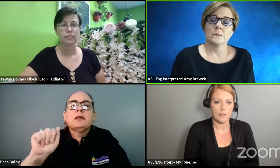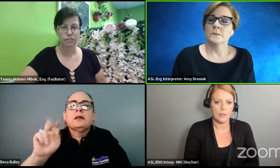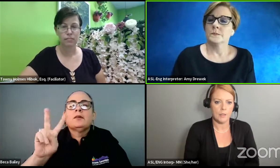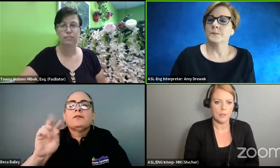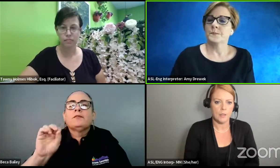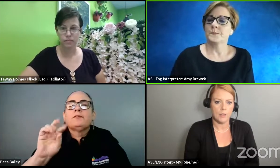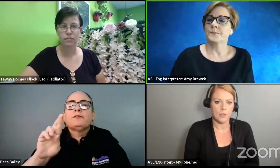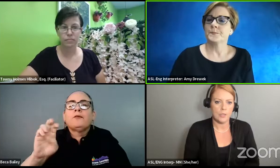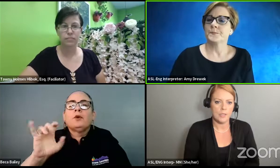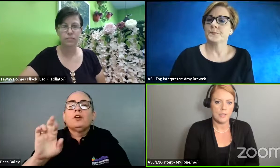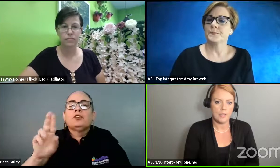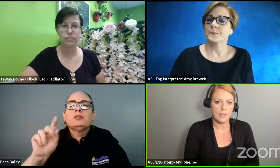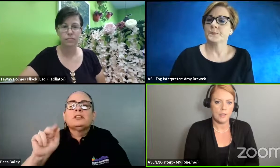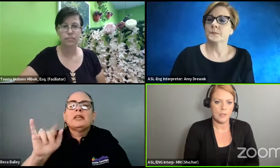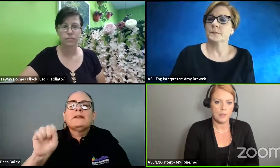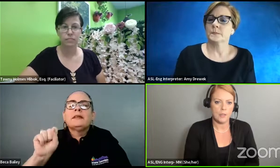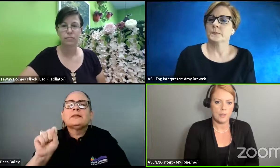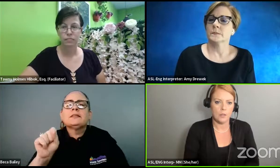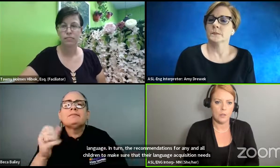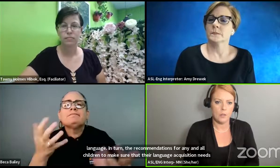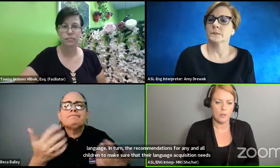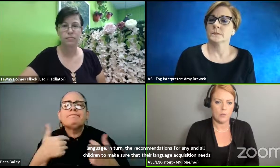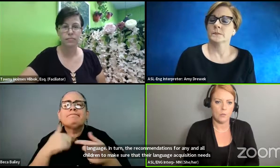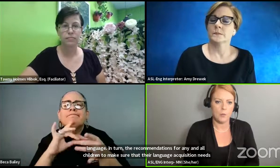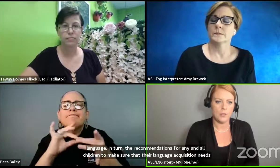Okay. Christina